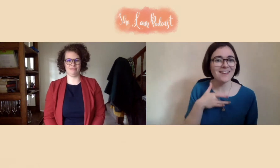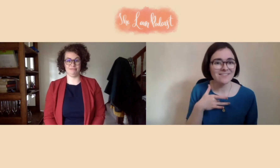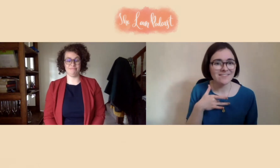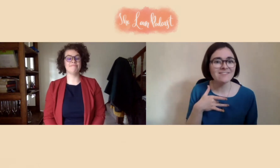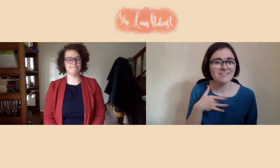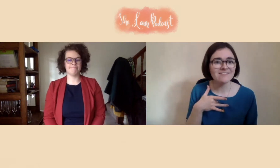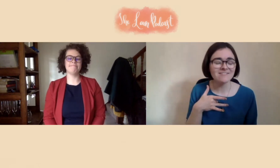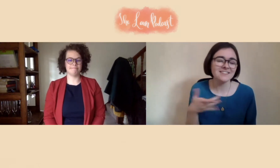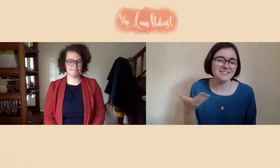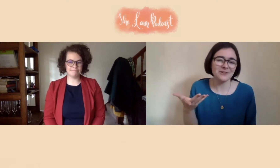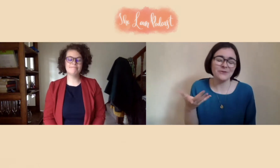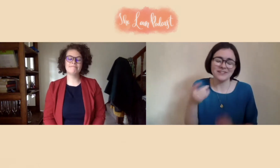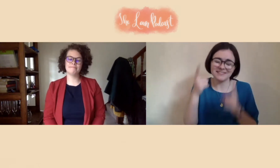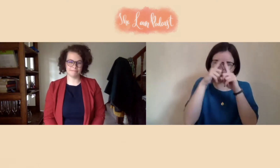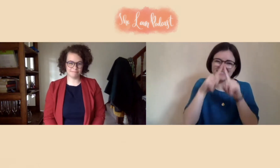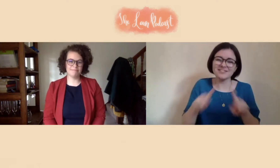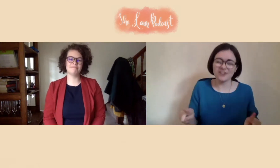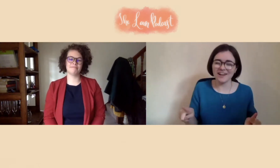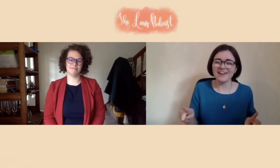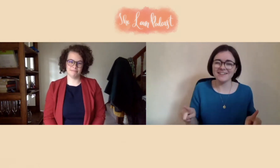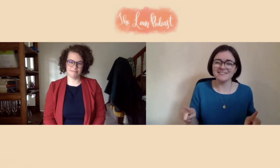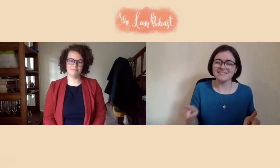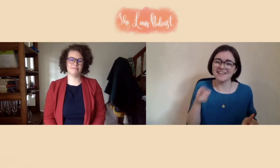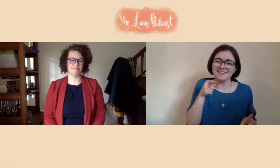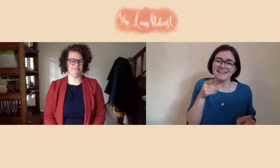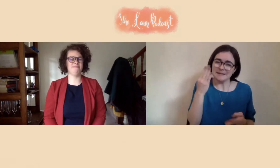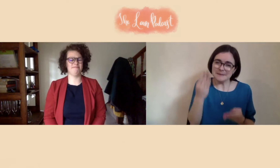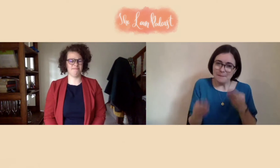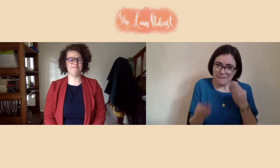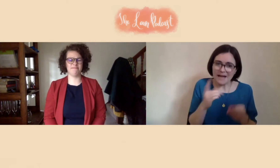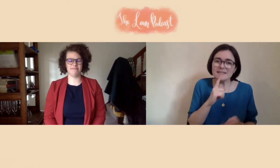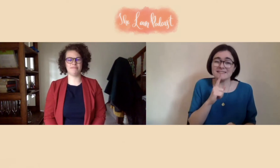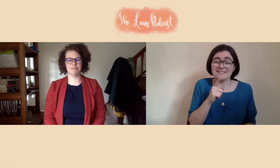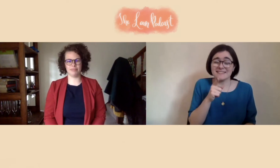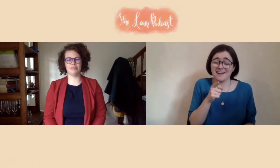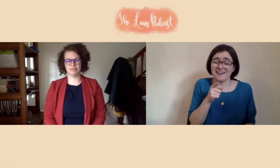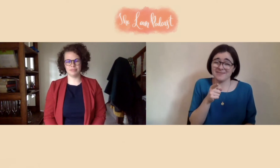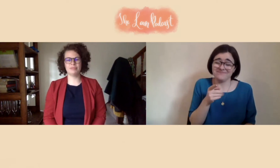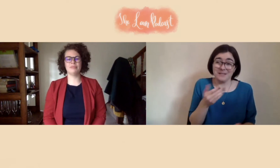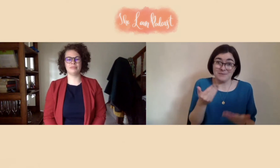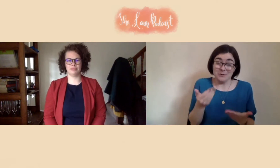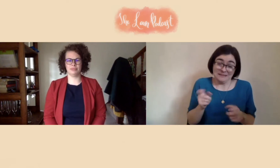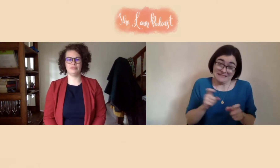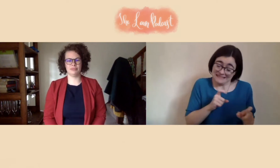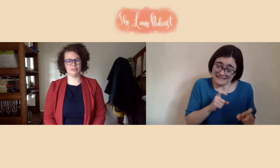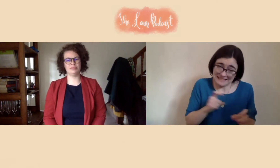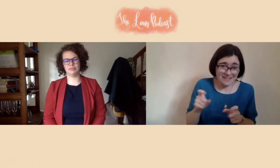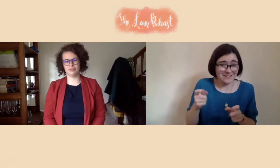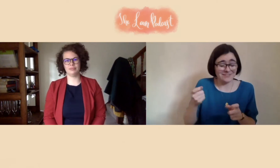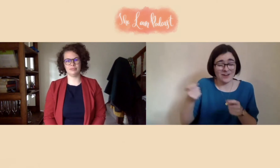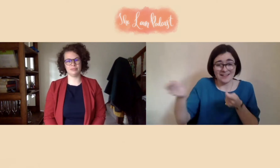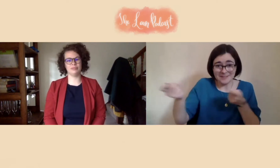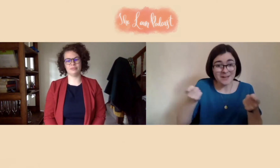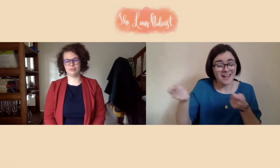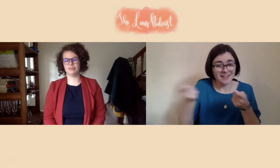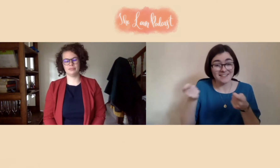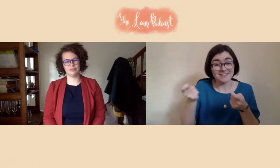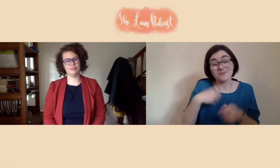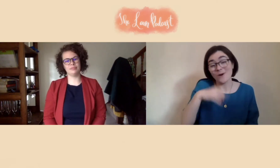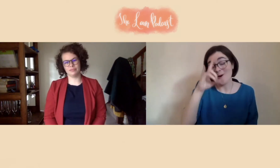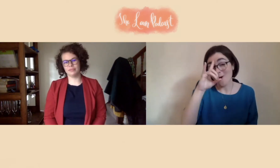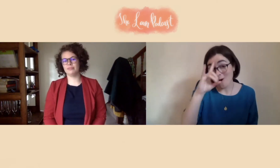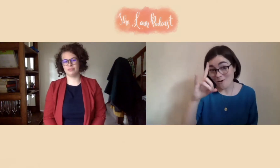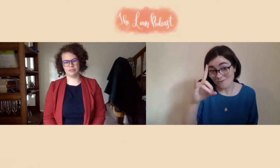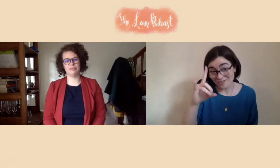So it's a strange one. It's a balance I'm still definitely trying to manage. So hopefully